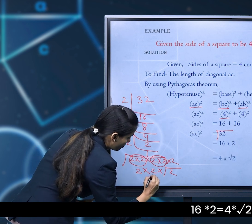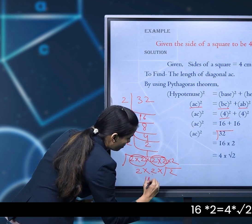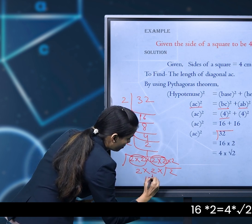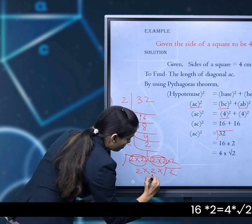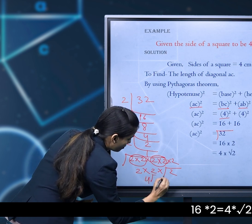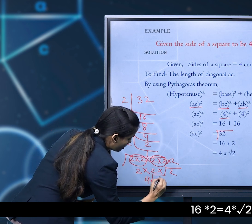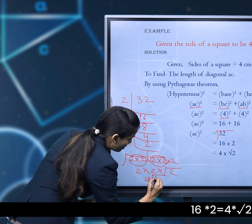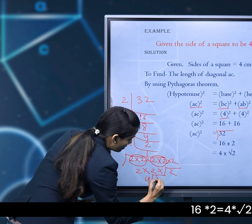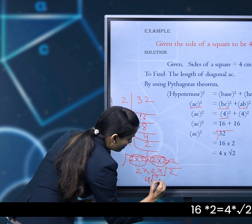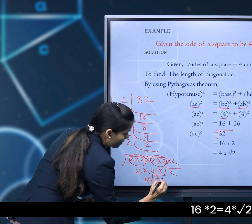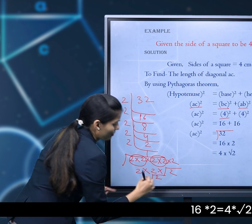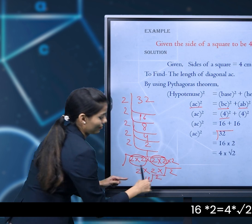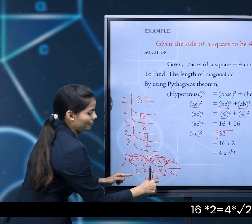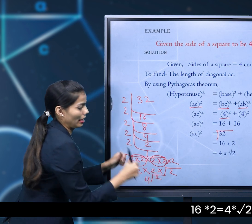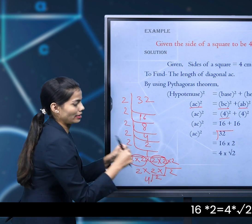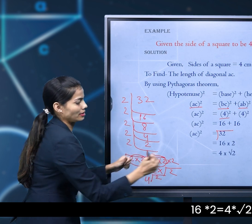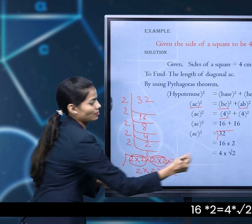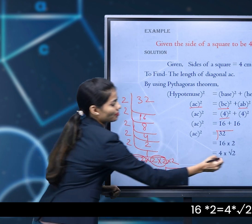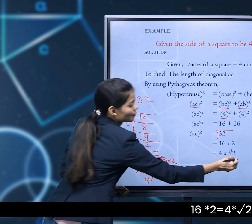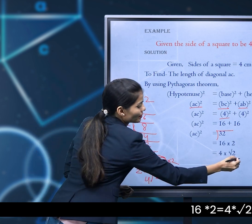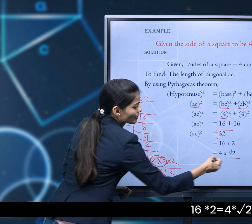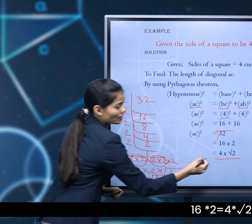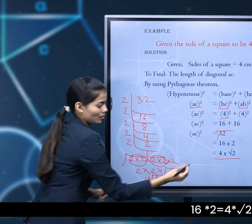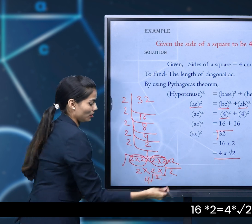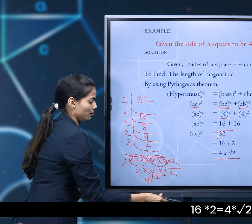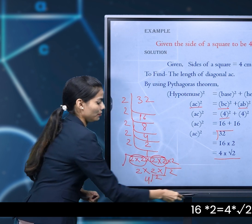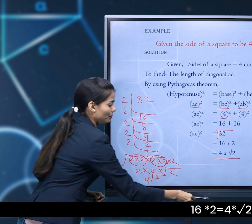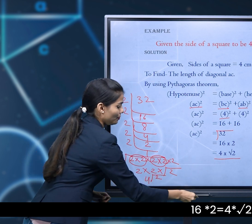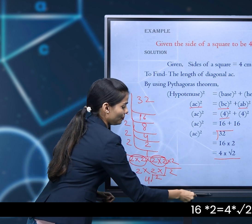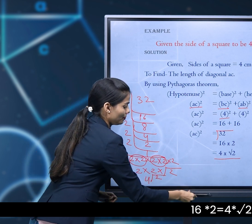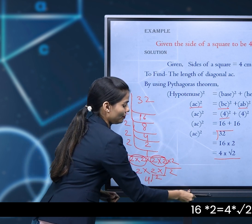Sixteen into 2 is equal to 4 into root 2.